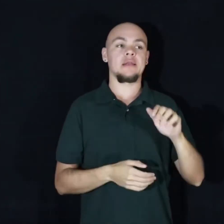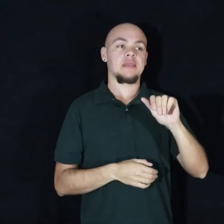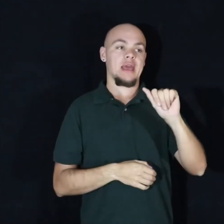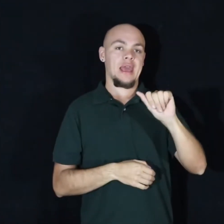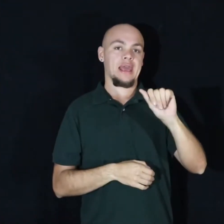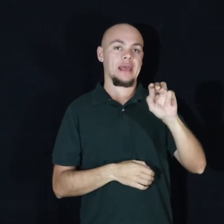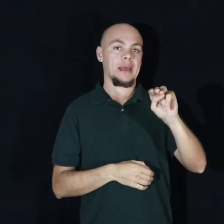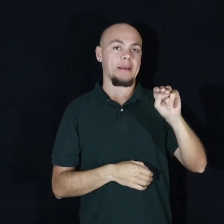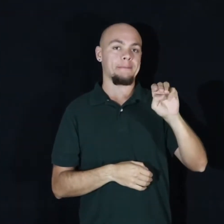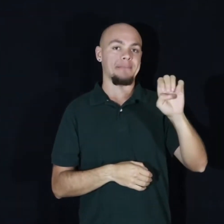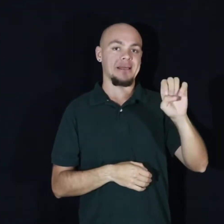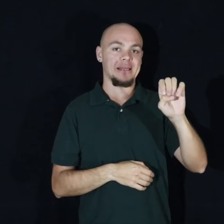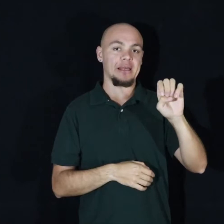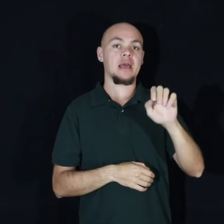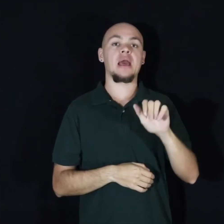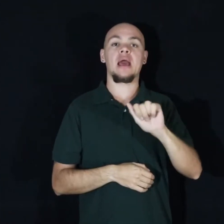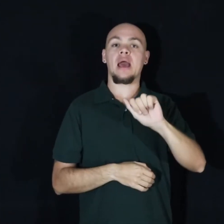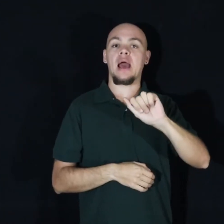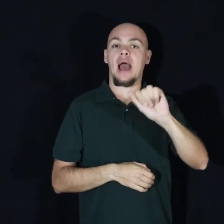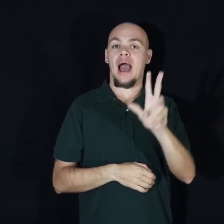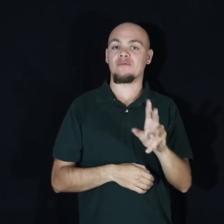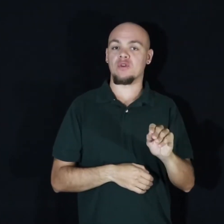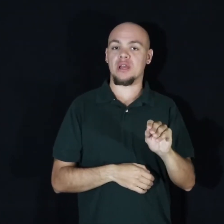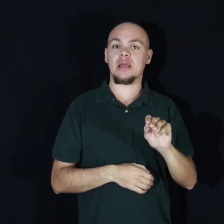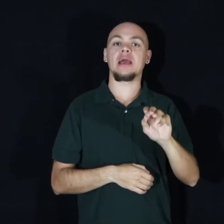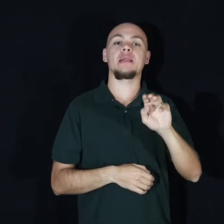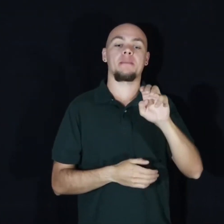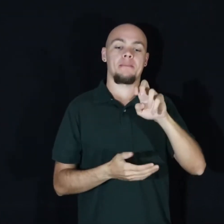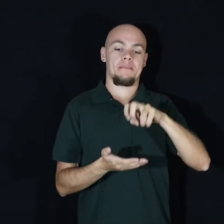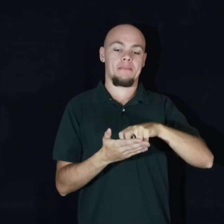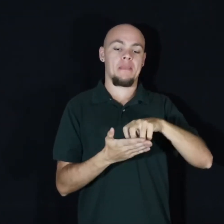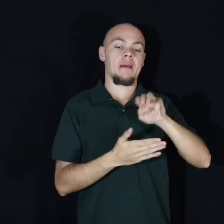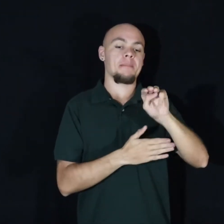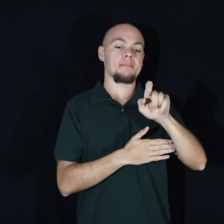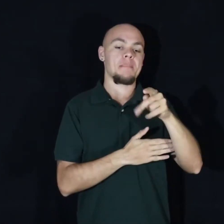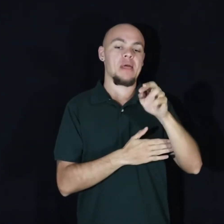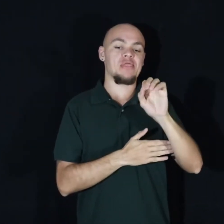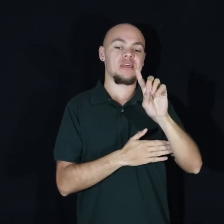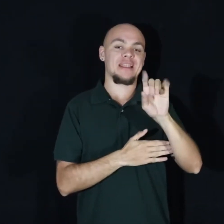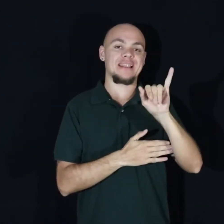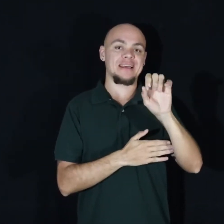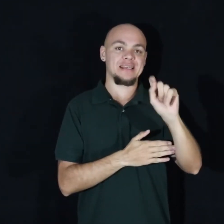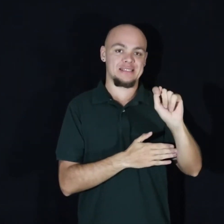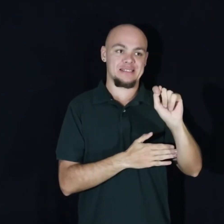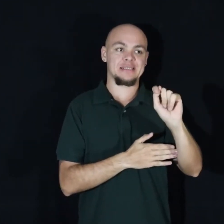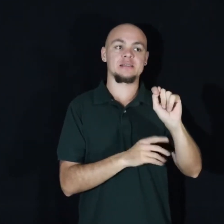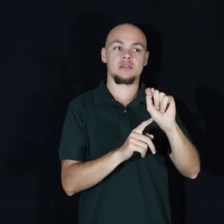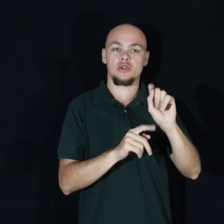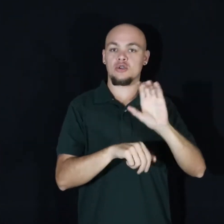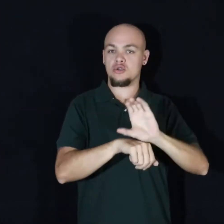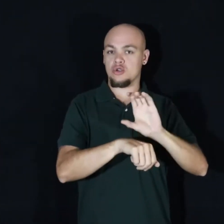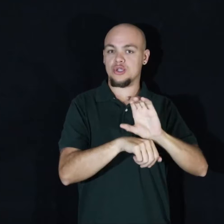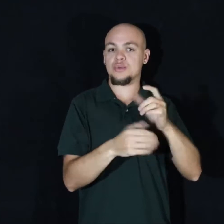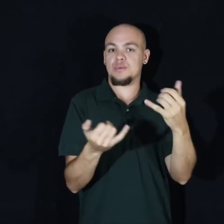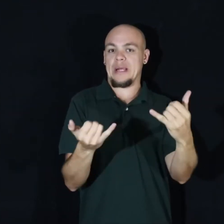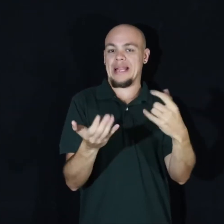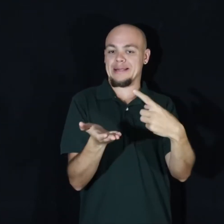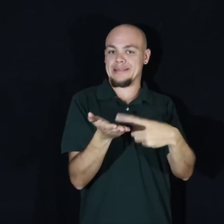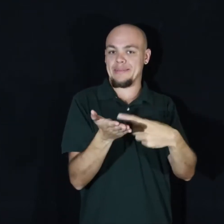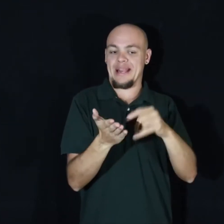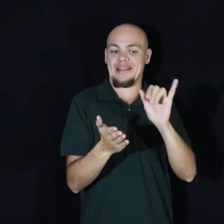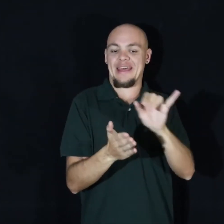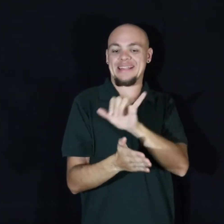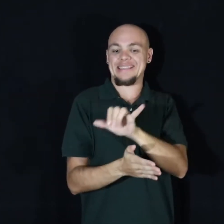this? The AME, which is the African Methodist Episcopal Church, their general conference right now